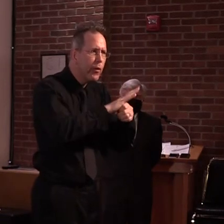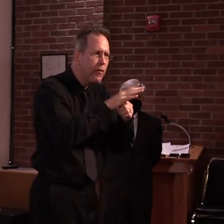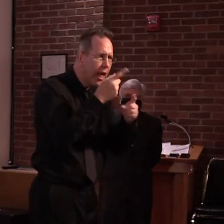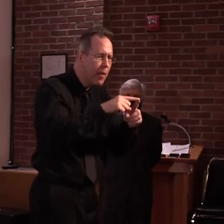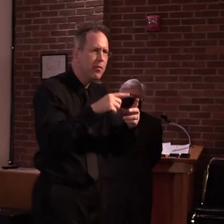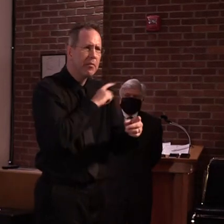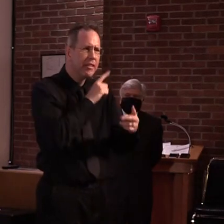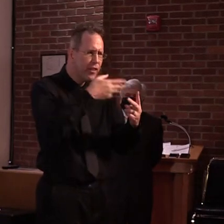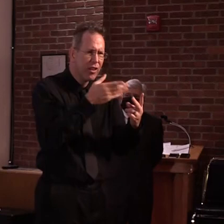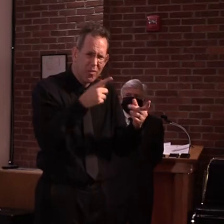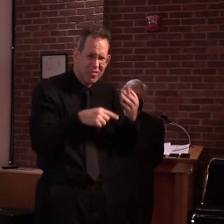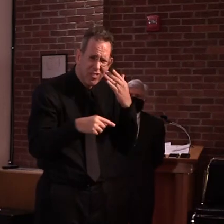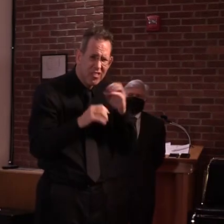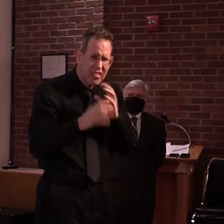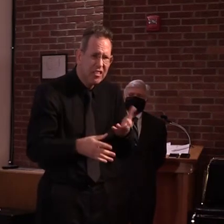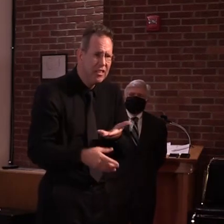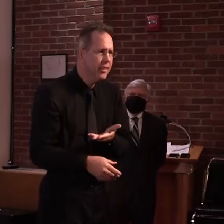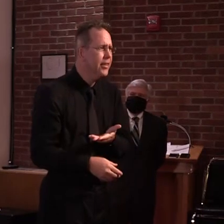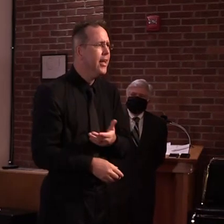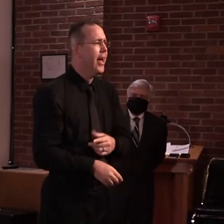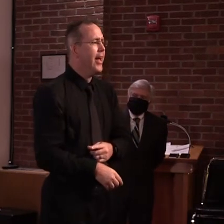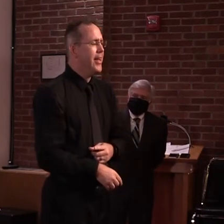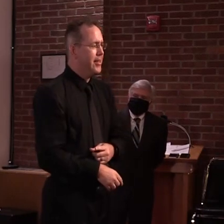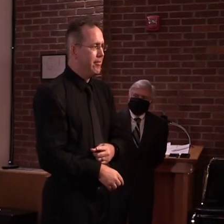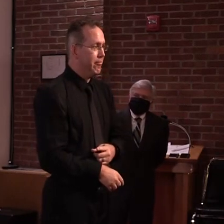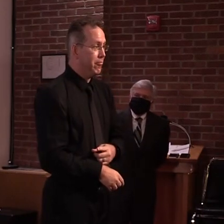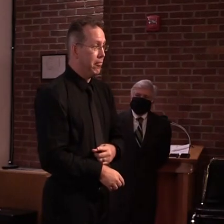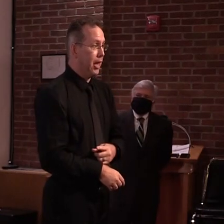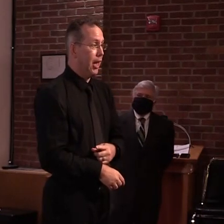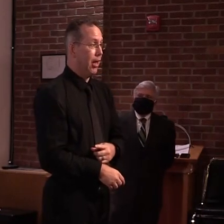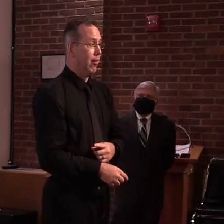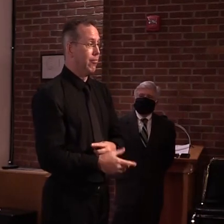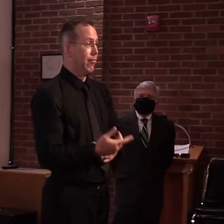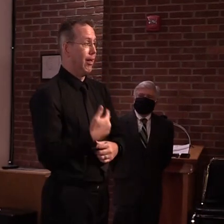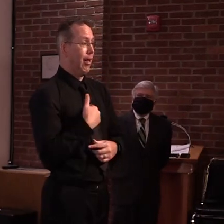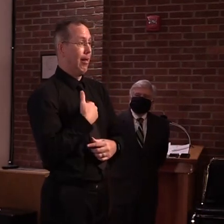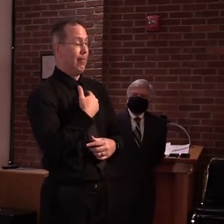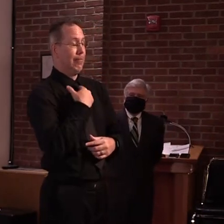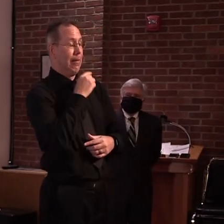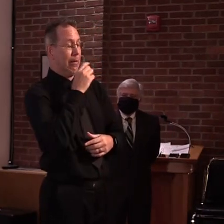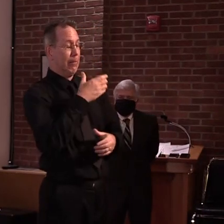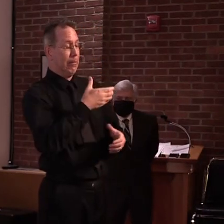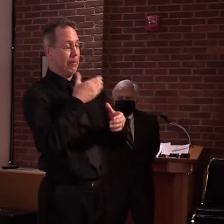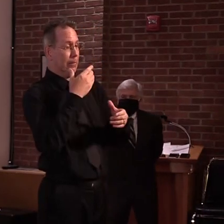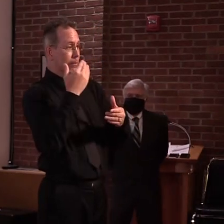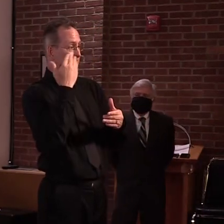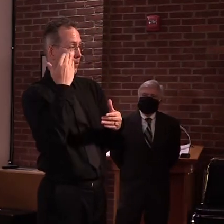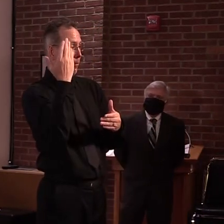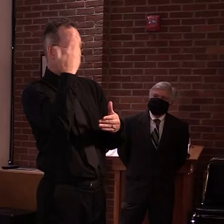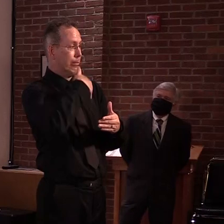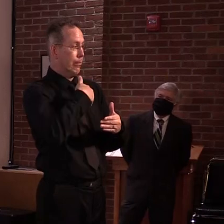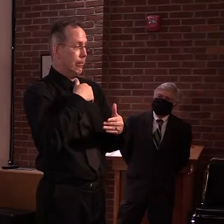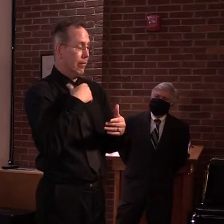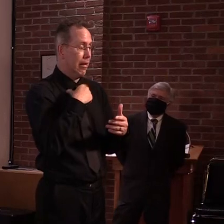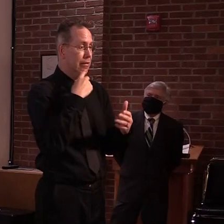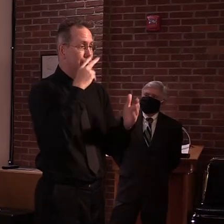Yeah, admittedly, I must not be that worldly guy because I've never read the article either.